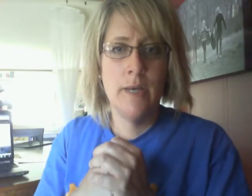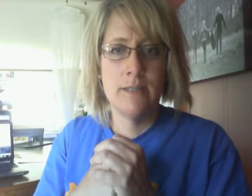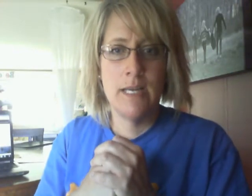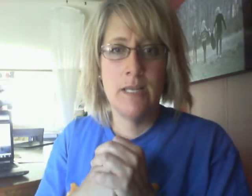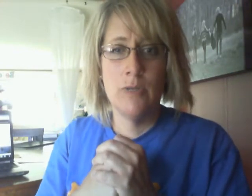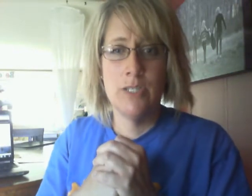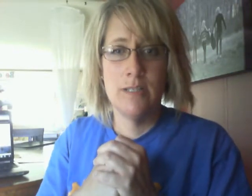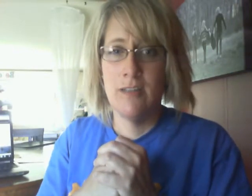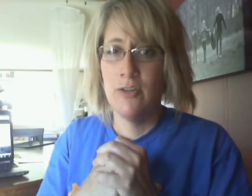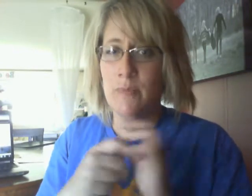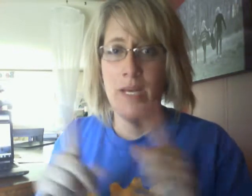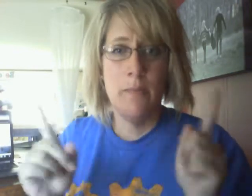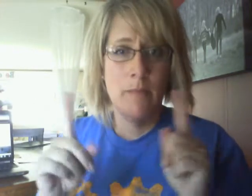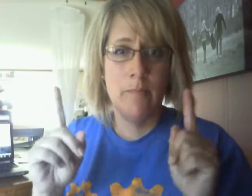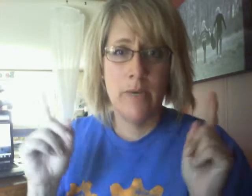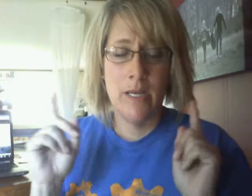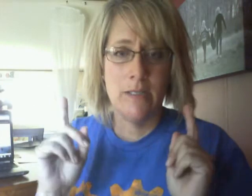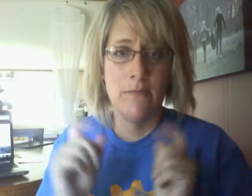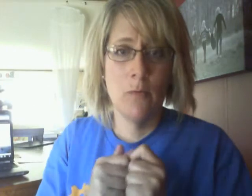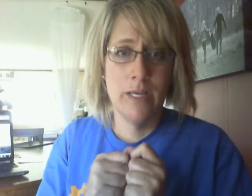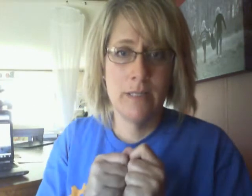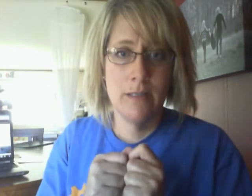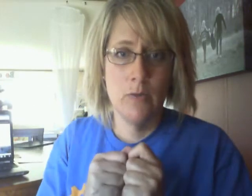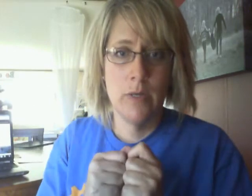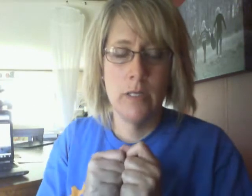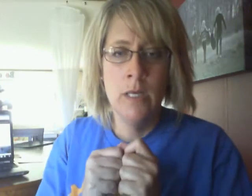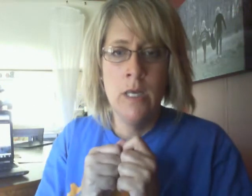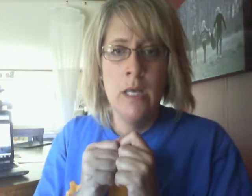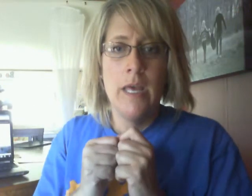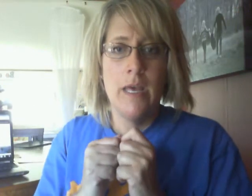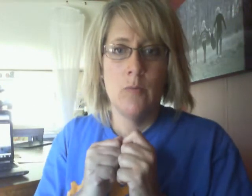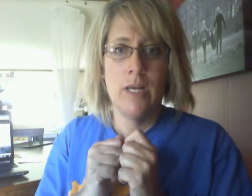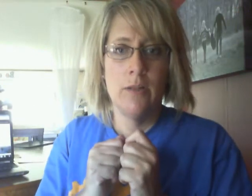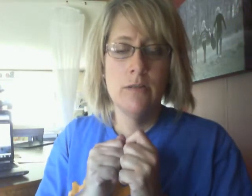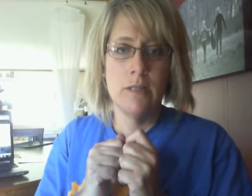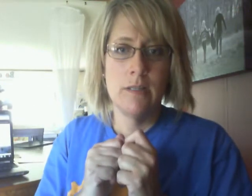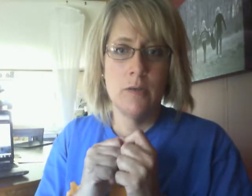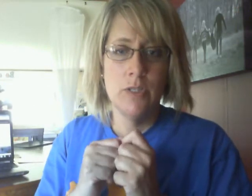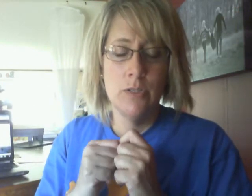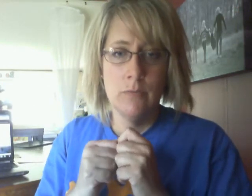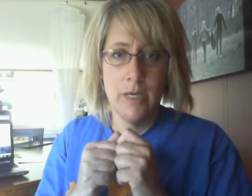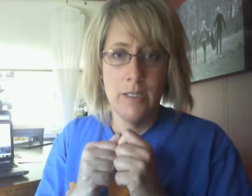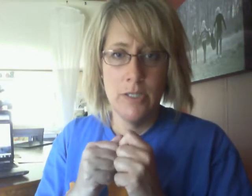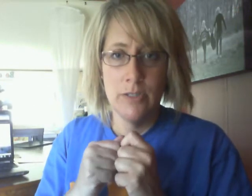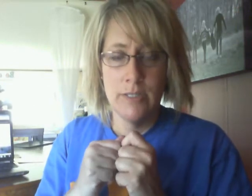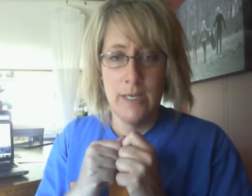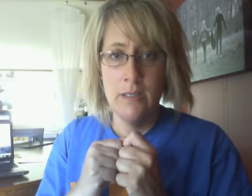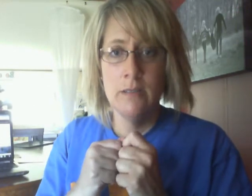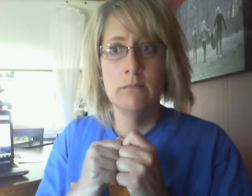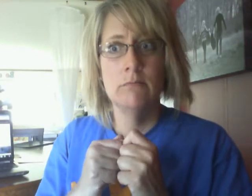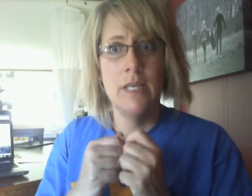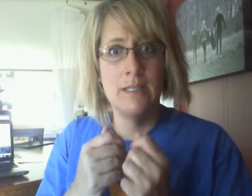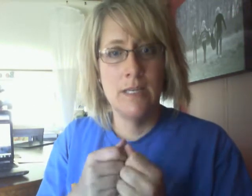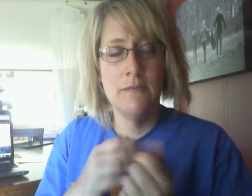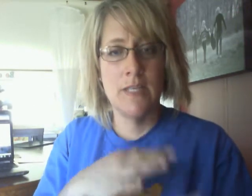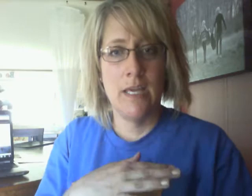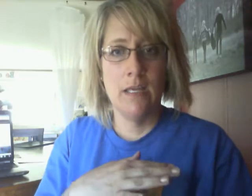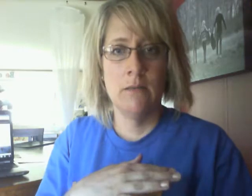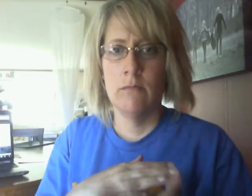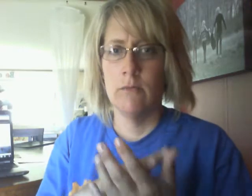sign language is that there's many different ways to do it. And when I learned sign language, my teacher said, instead of saying, well,